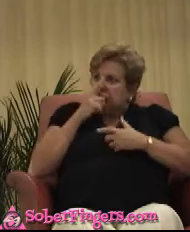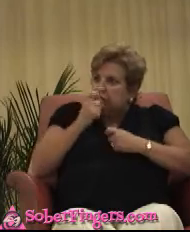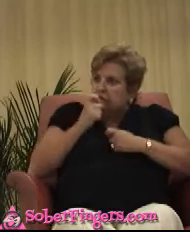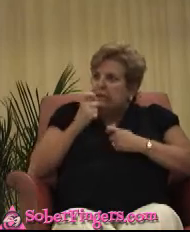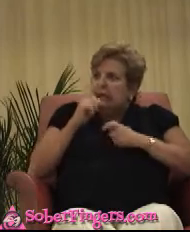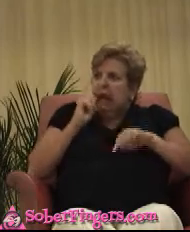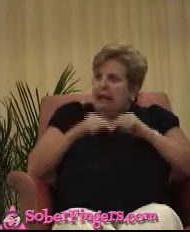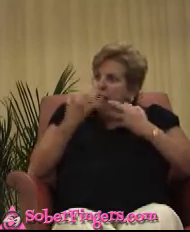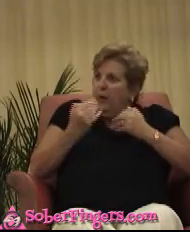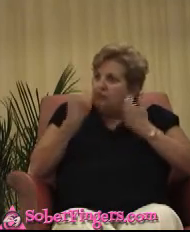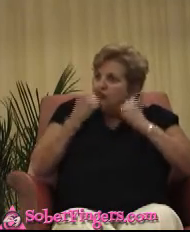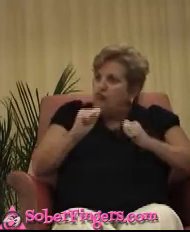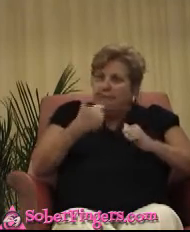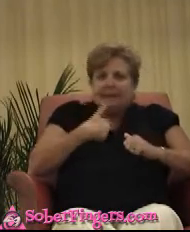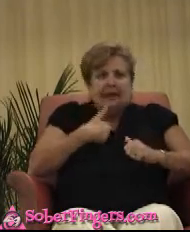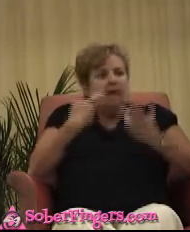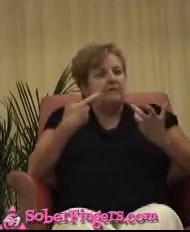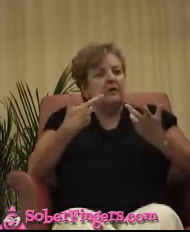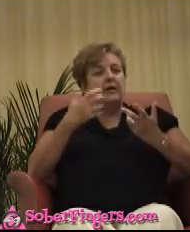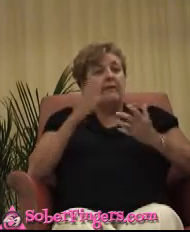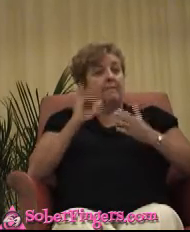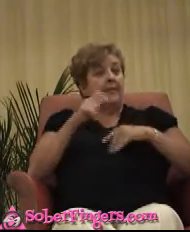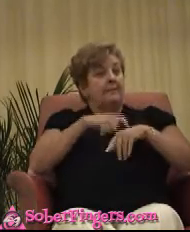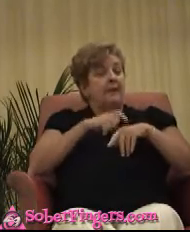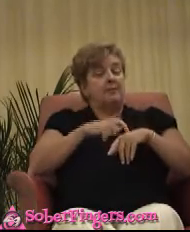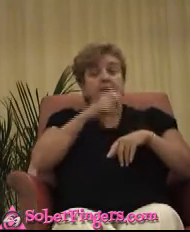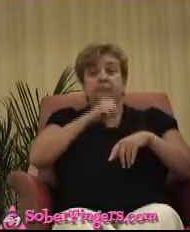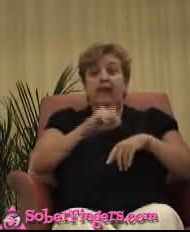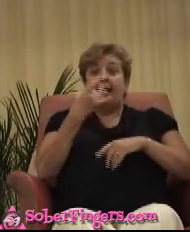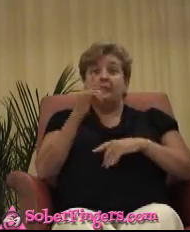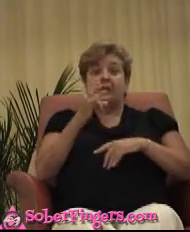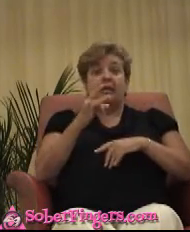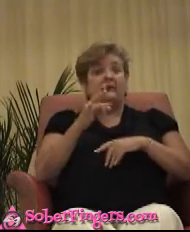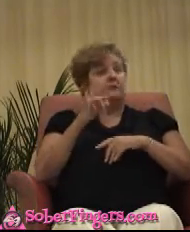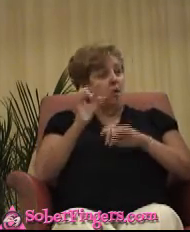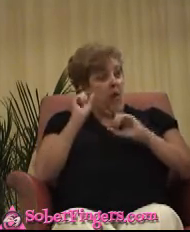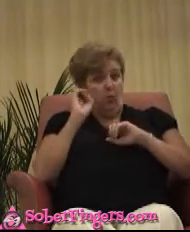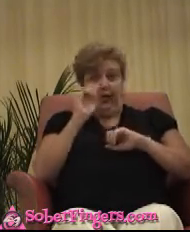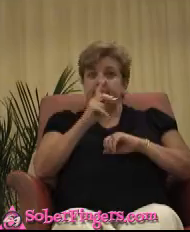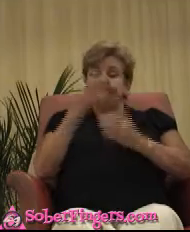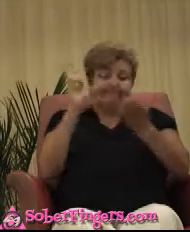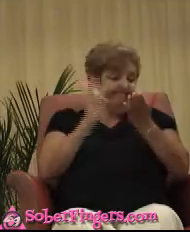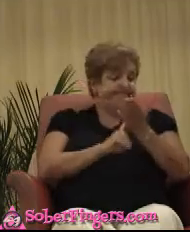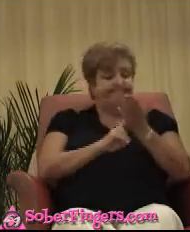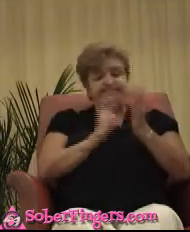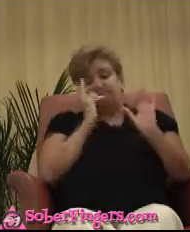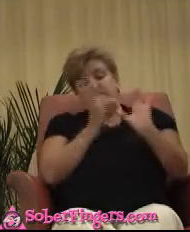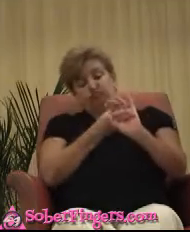And by this time I was 18, and so within a day or 2 I found a Marine recruiter, and I signed on the line, and off I go to Marine boot camp.